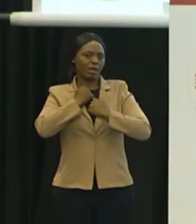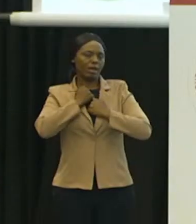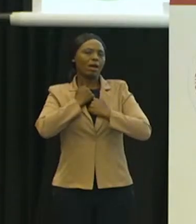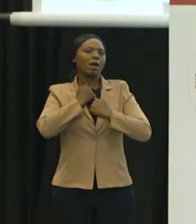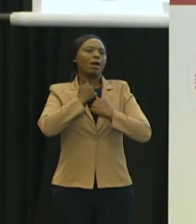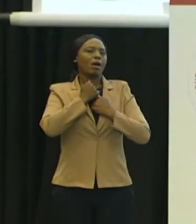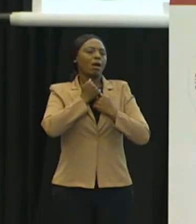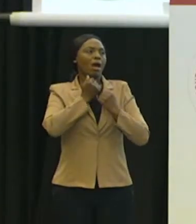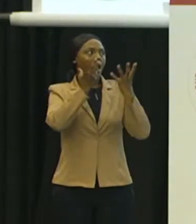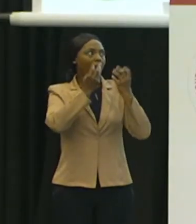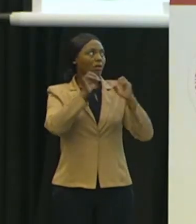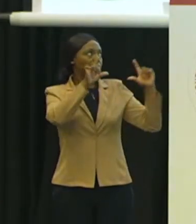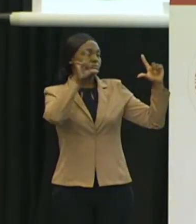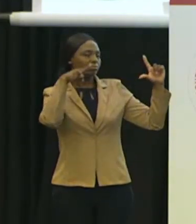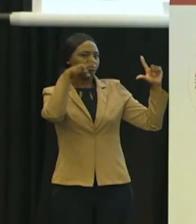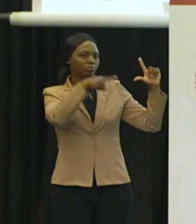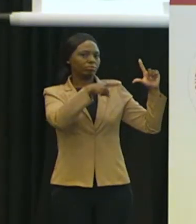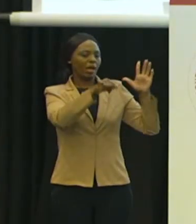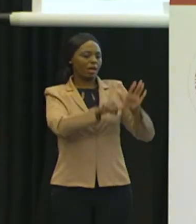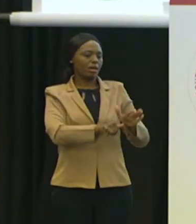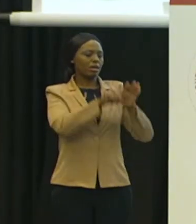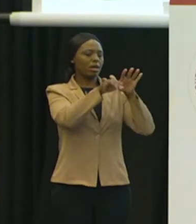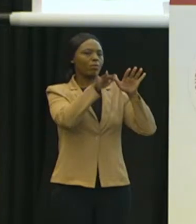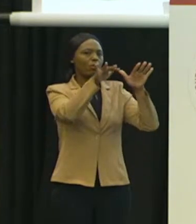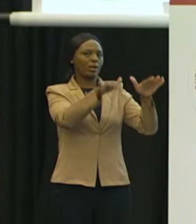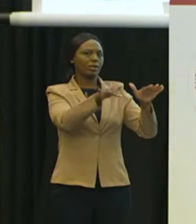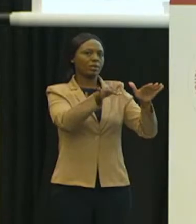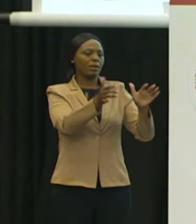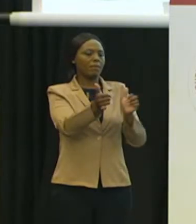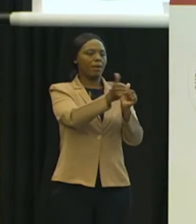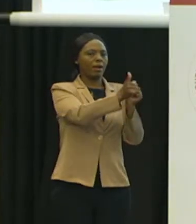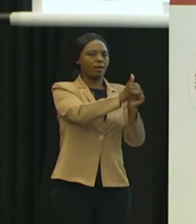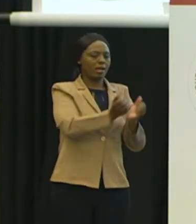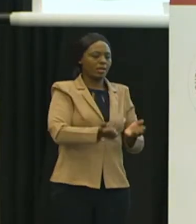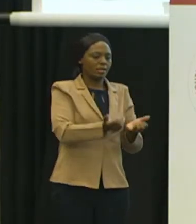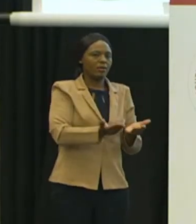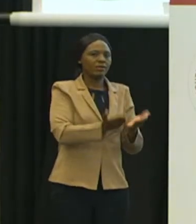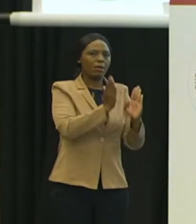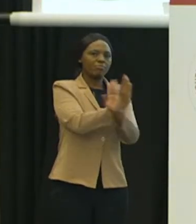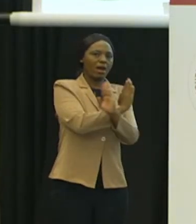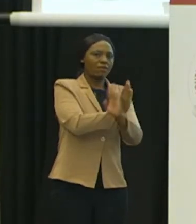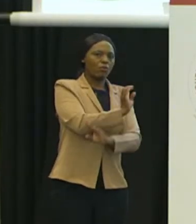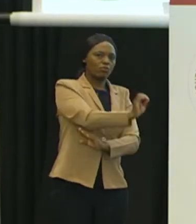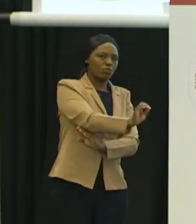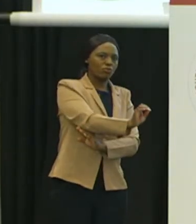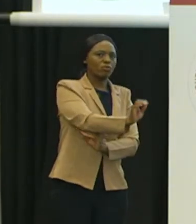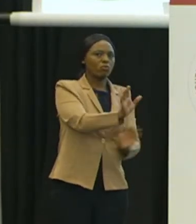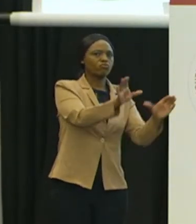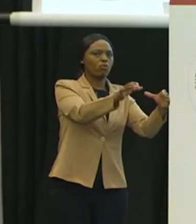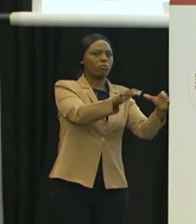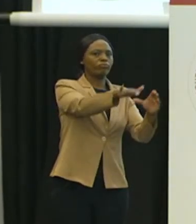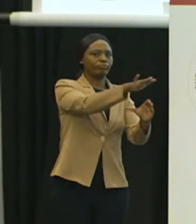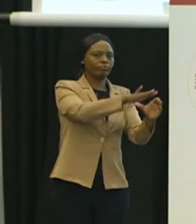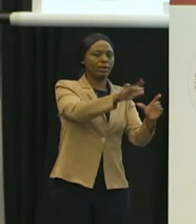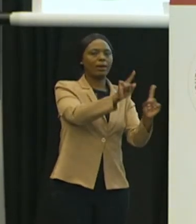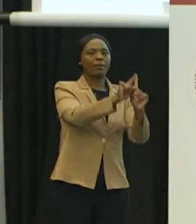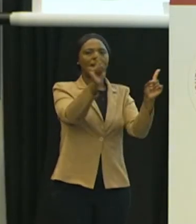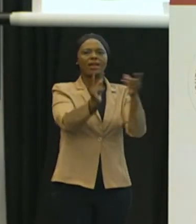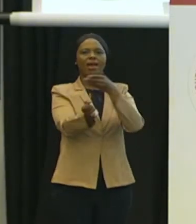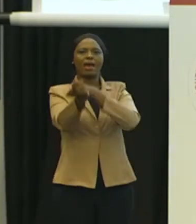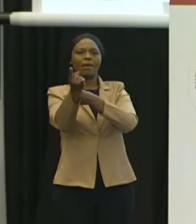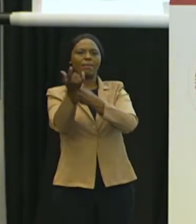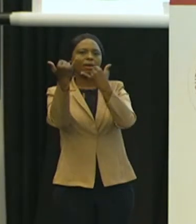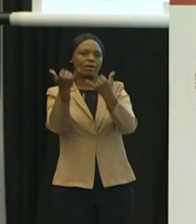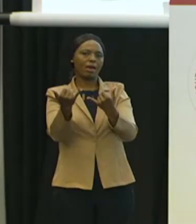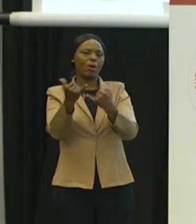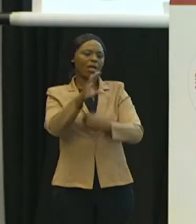a key population partners providing services privately, all right, or separately. But what happens to this client